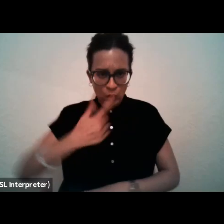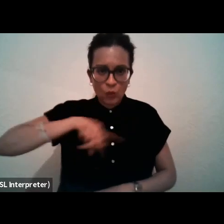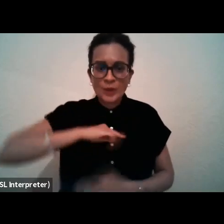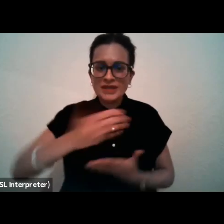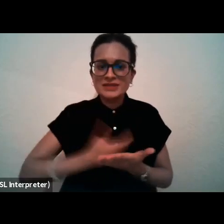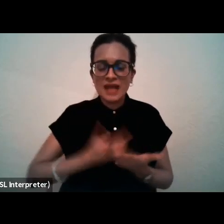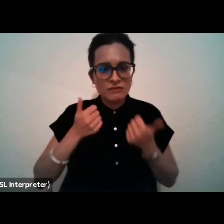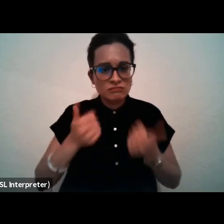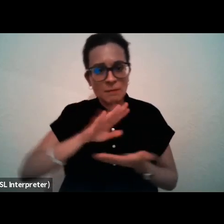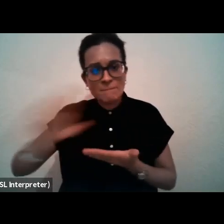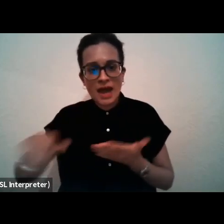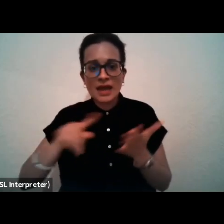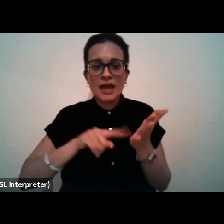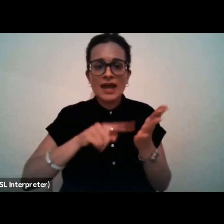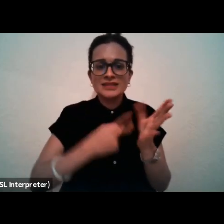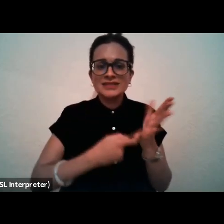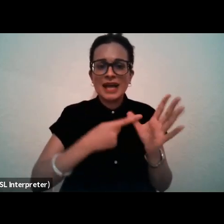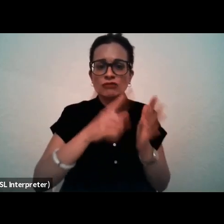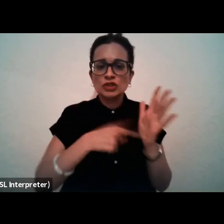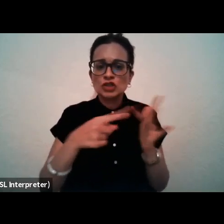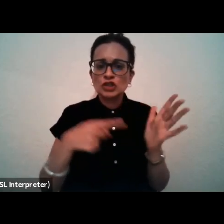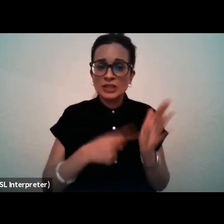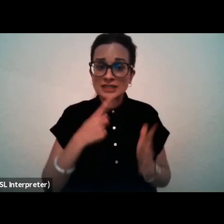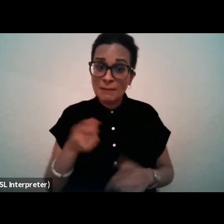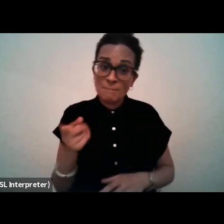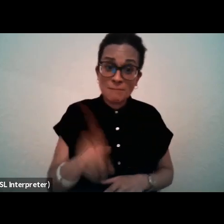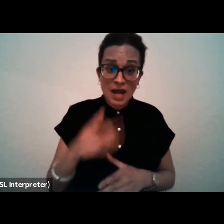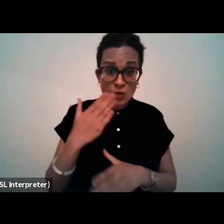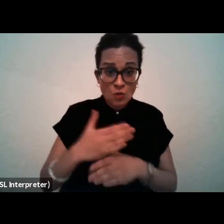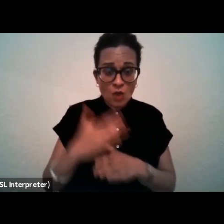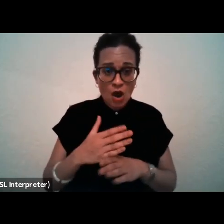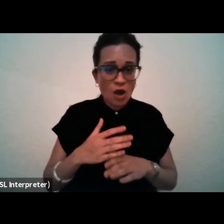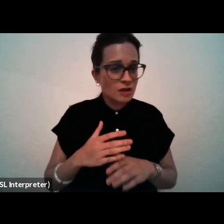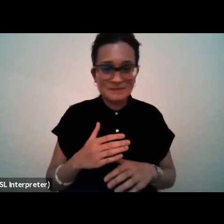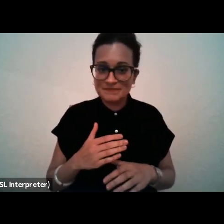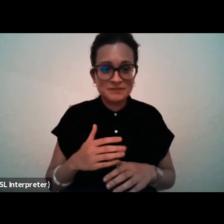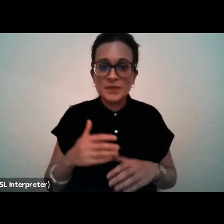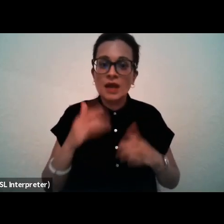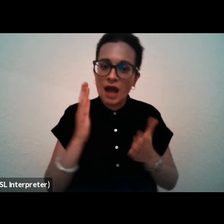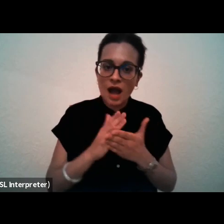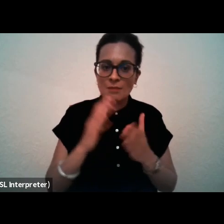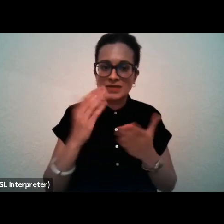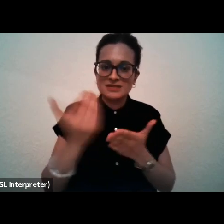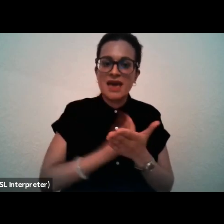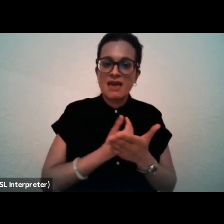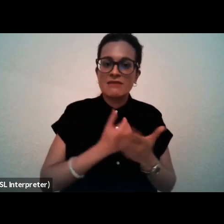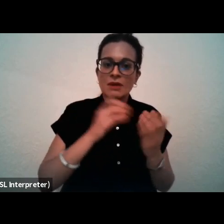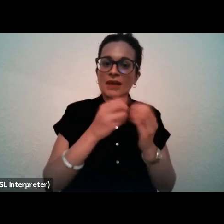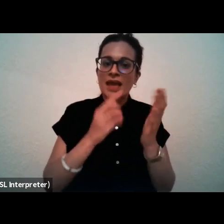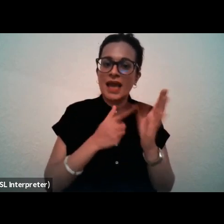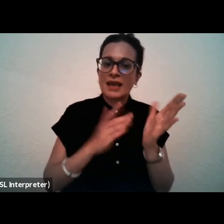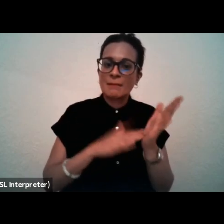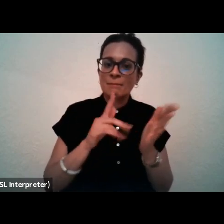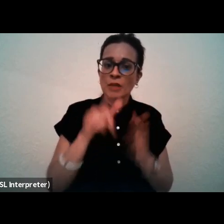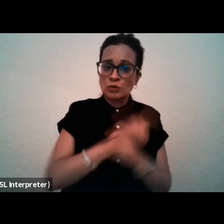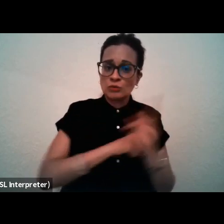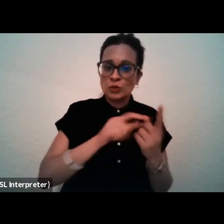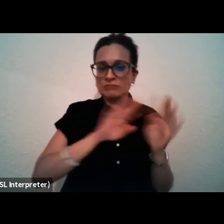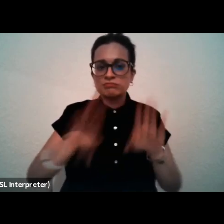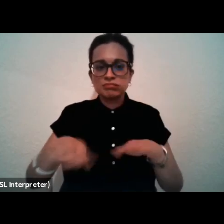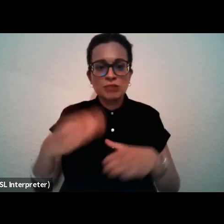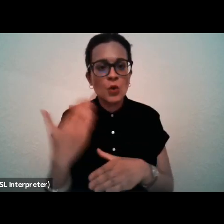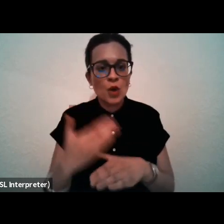And Taranjit says that there should be no return to work until it's safe for BME workers and the community. So thank you for